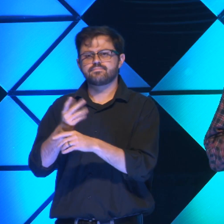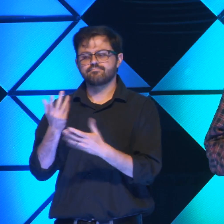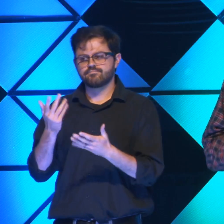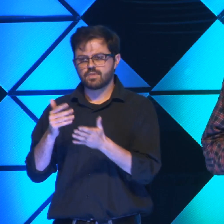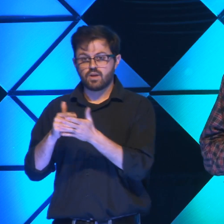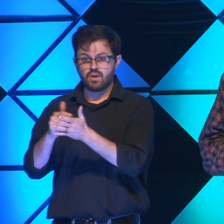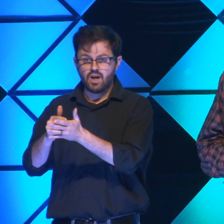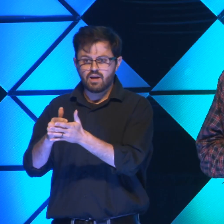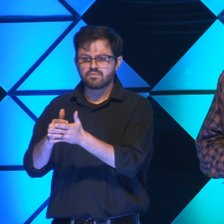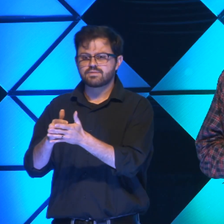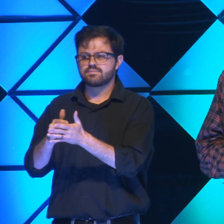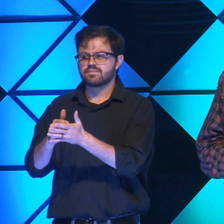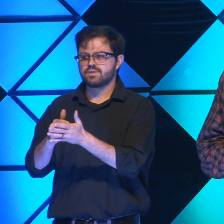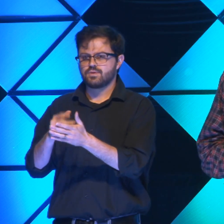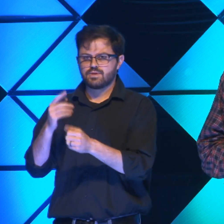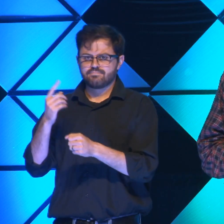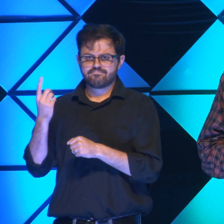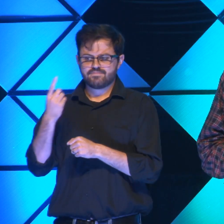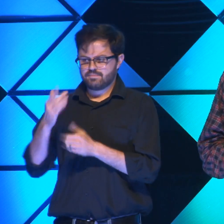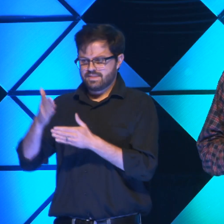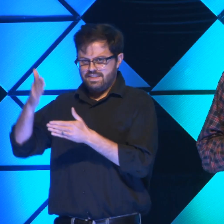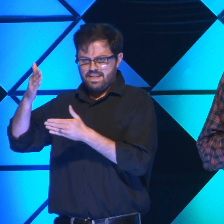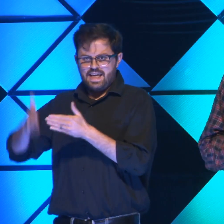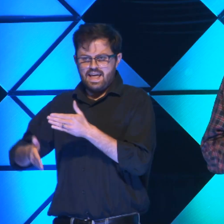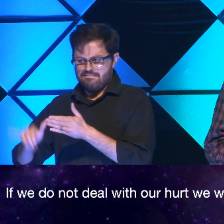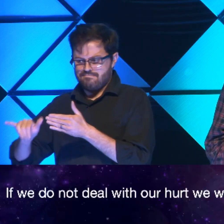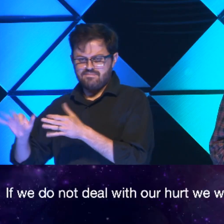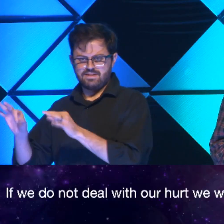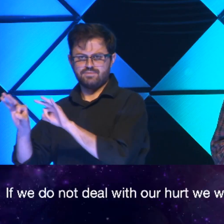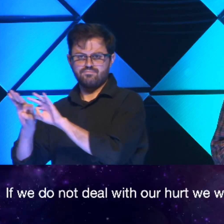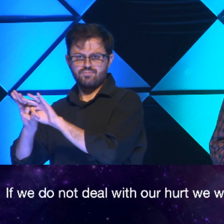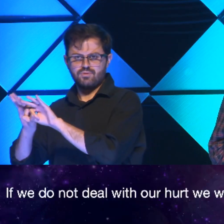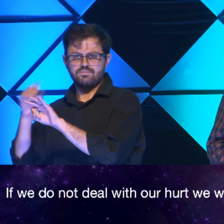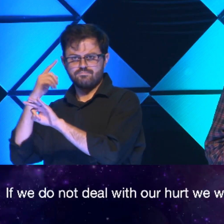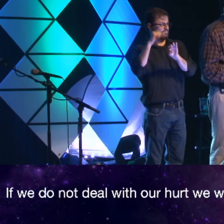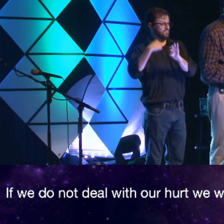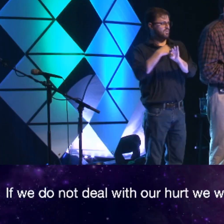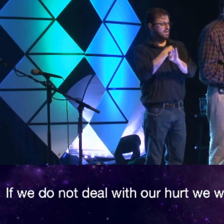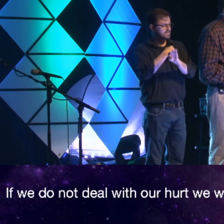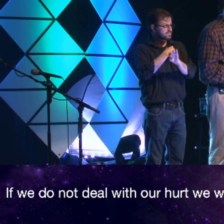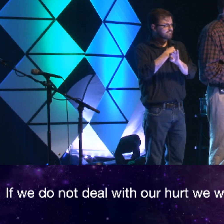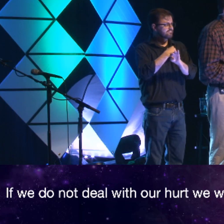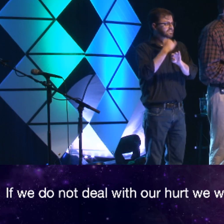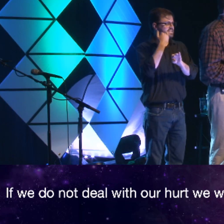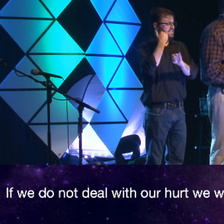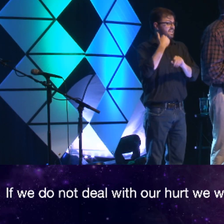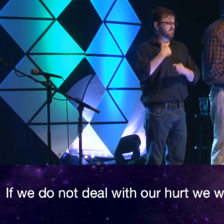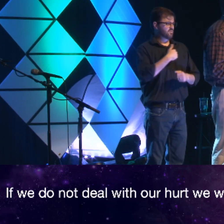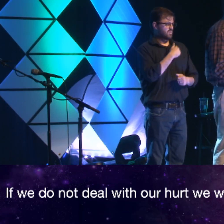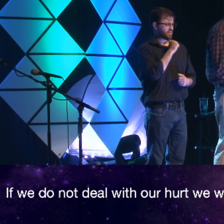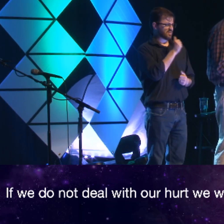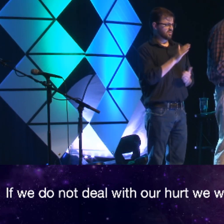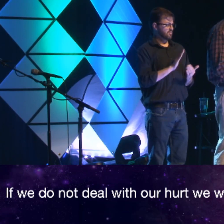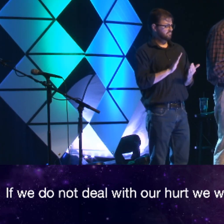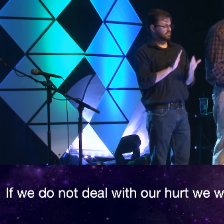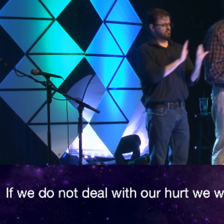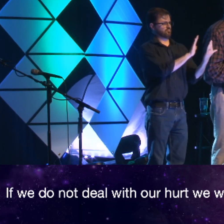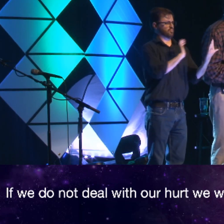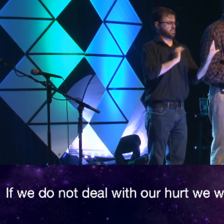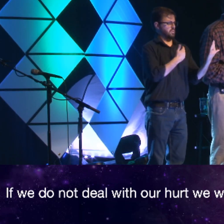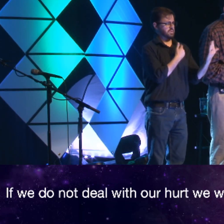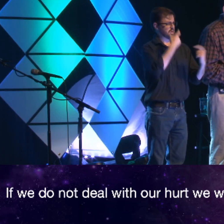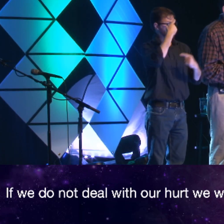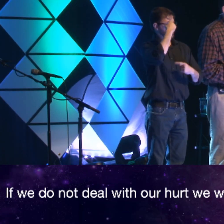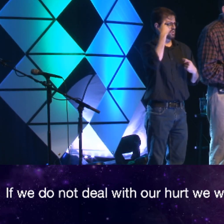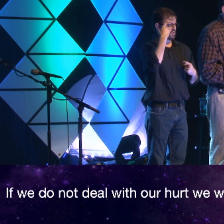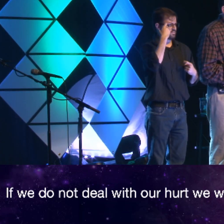that's important to us. If we don't deal with our hurt, we will pass it on